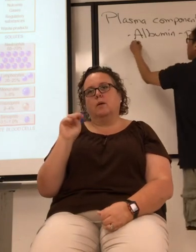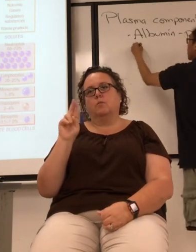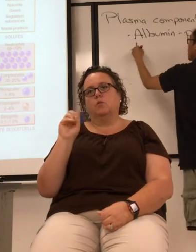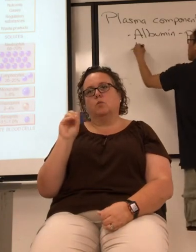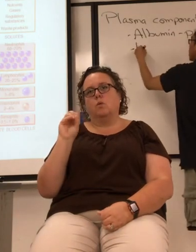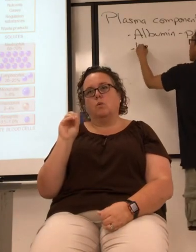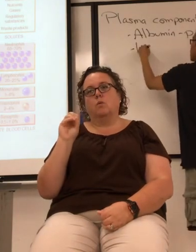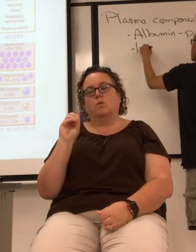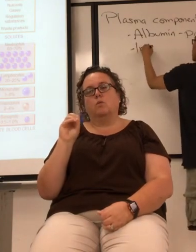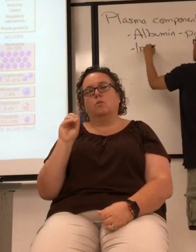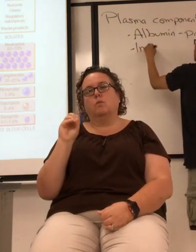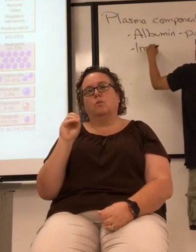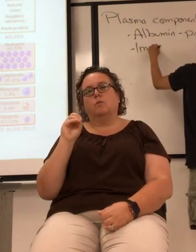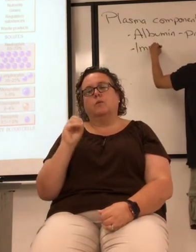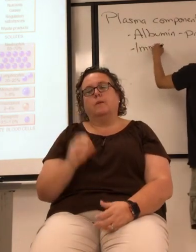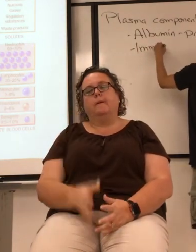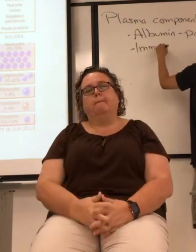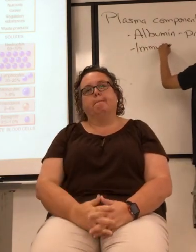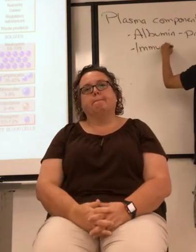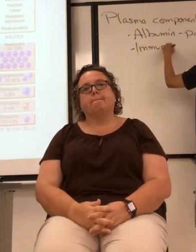put